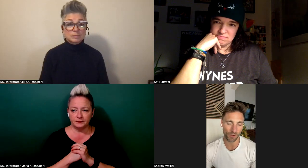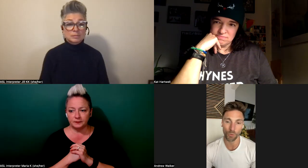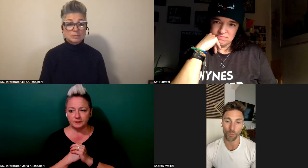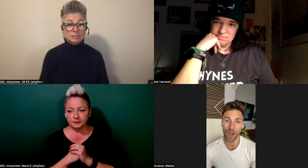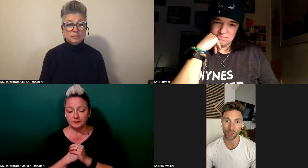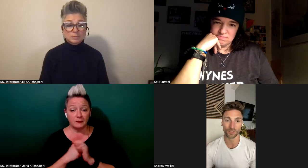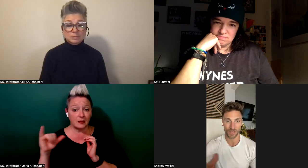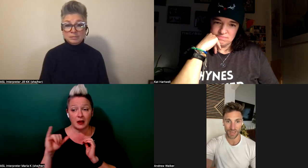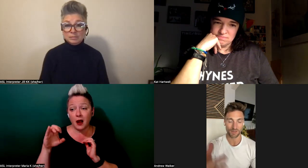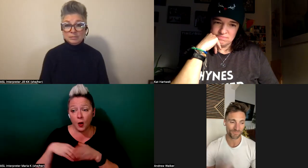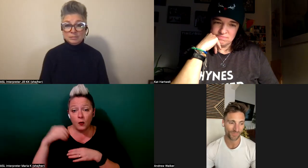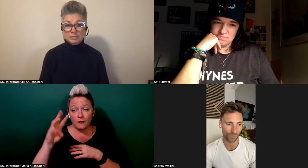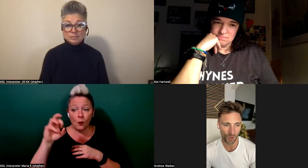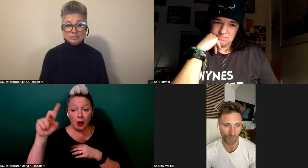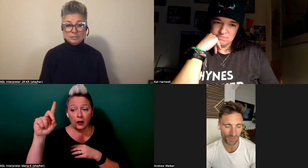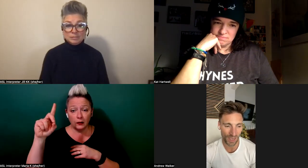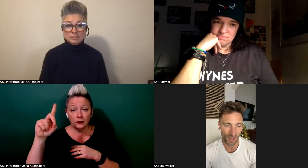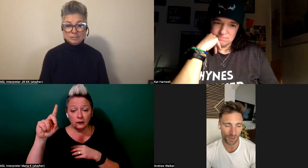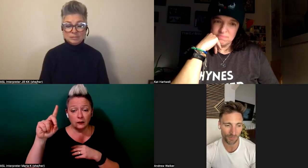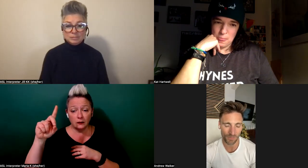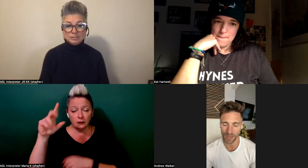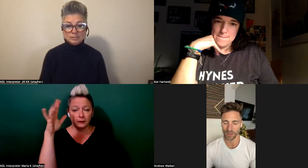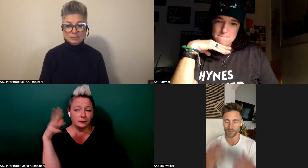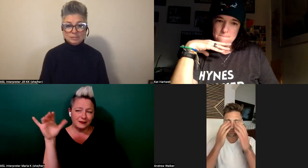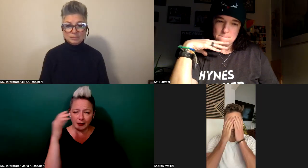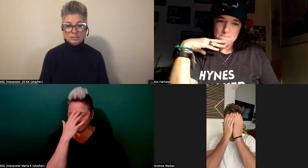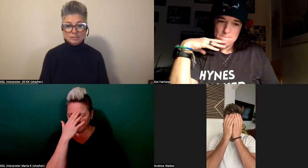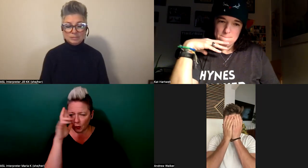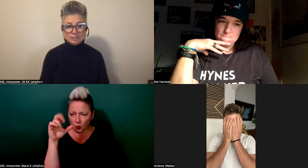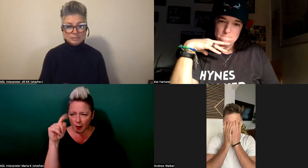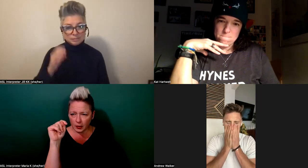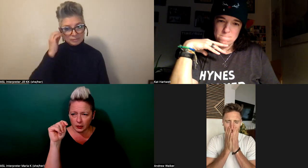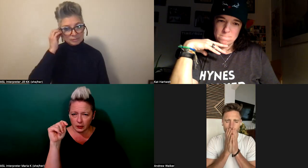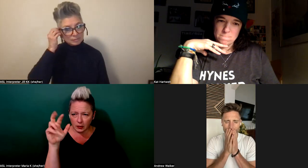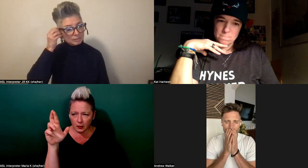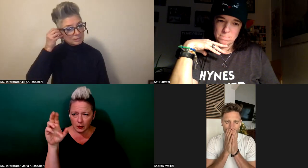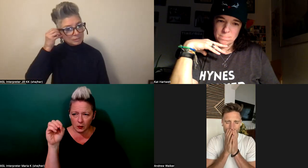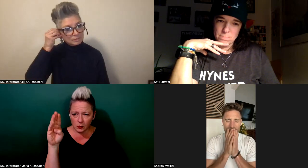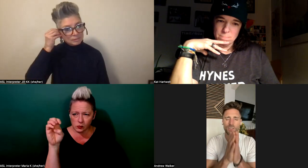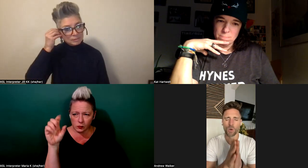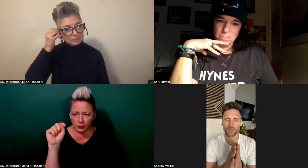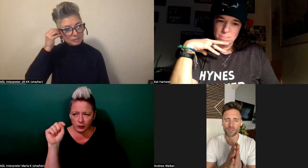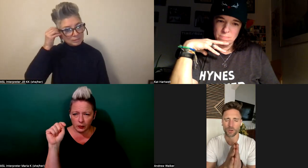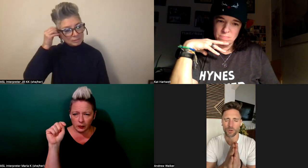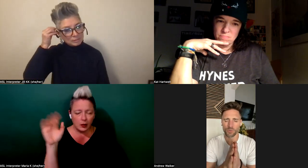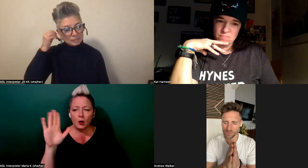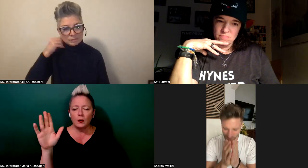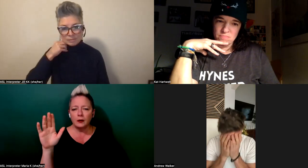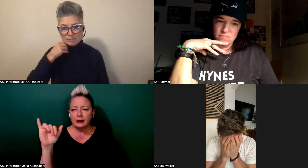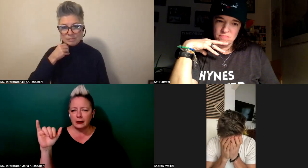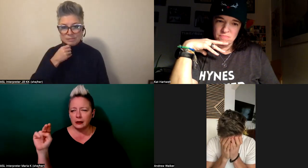like out of the wild. Robert, what's his name? Robert Into the Wild. No,